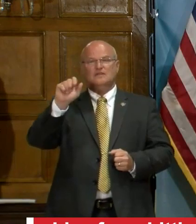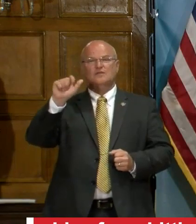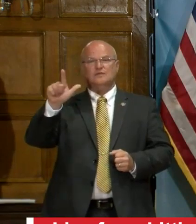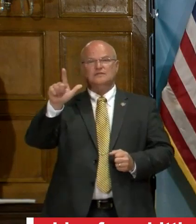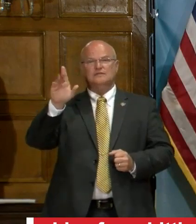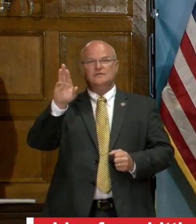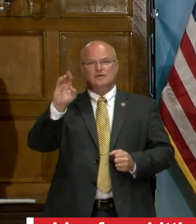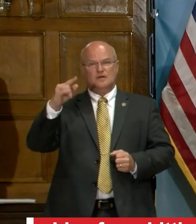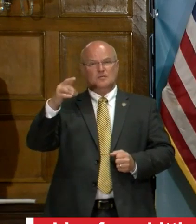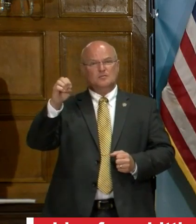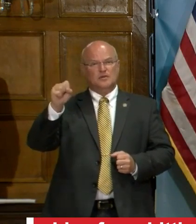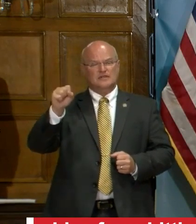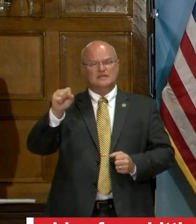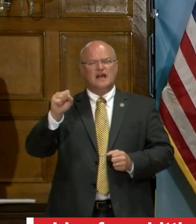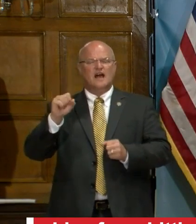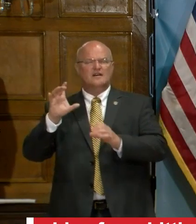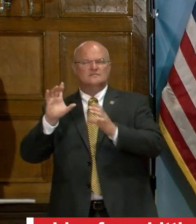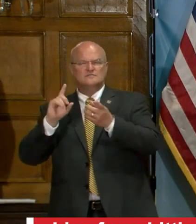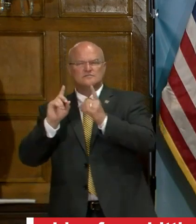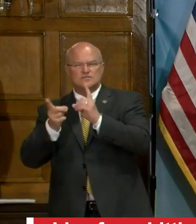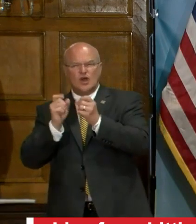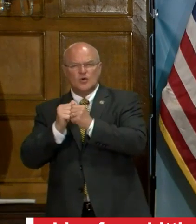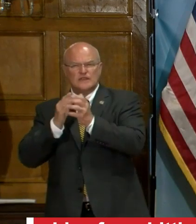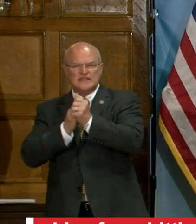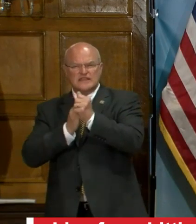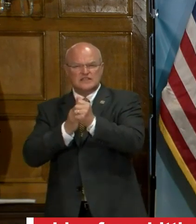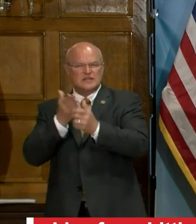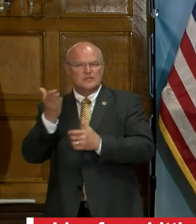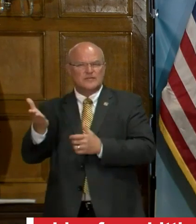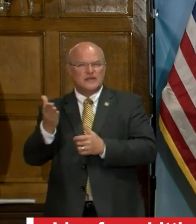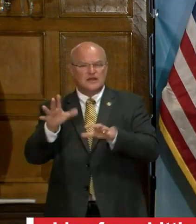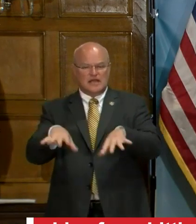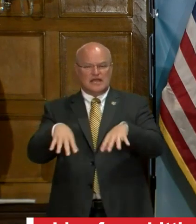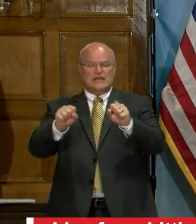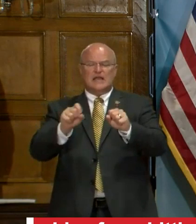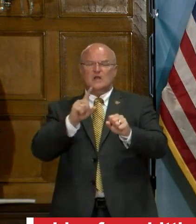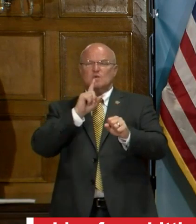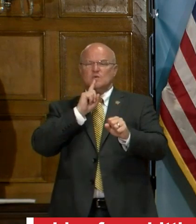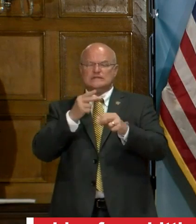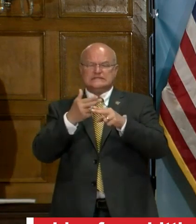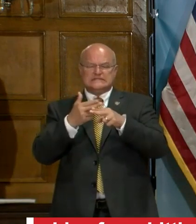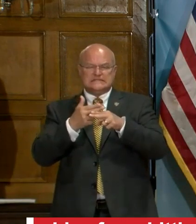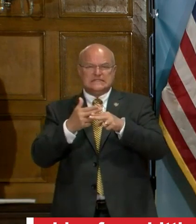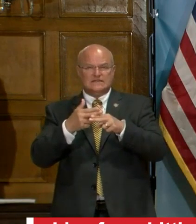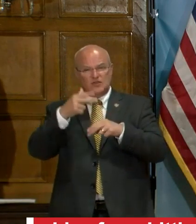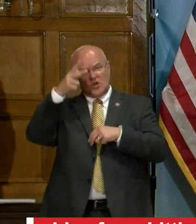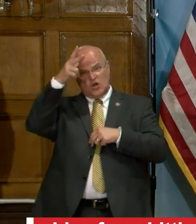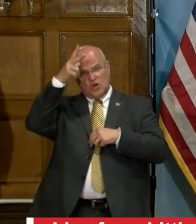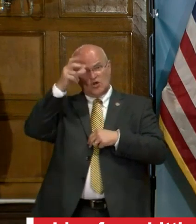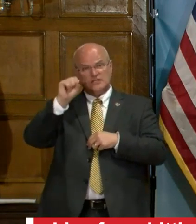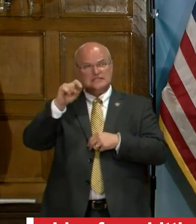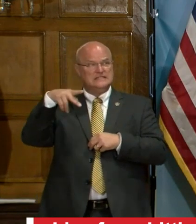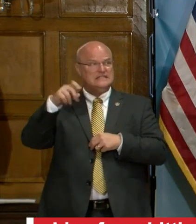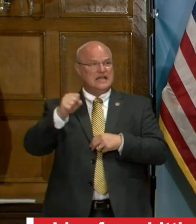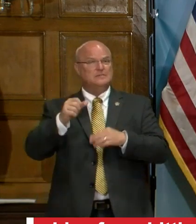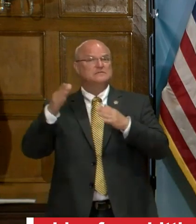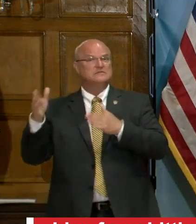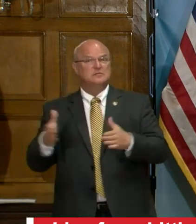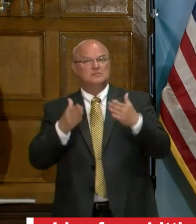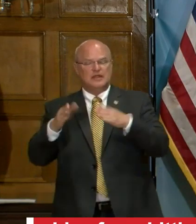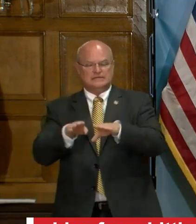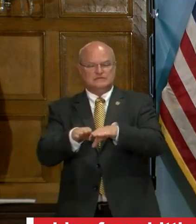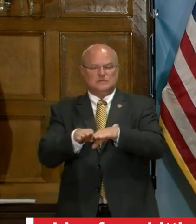been in conversation with some of the leadership there, and they are taking some very tentative and early steps to plan